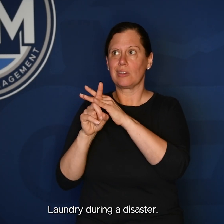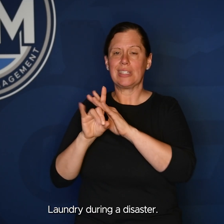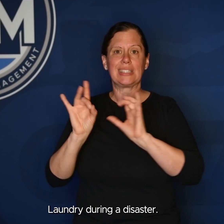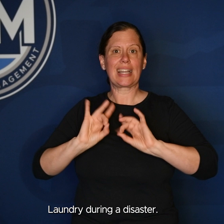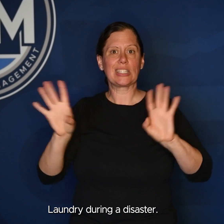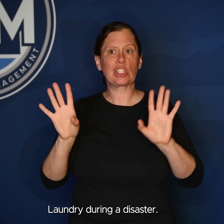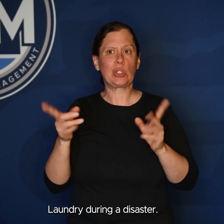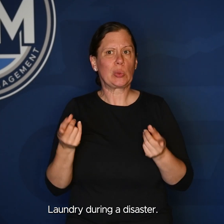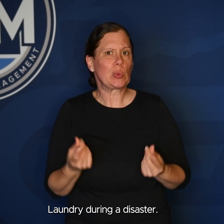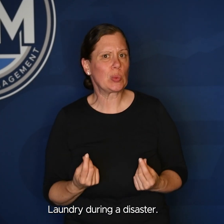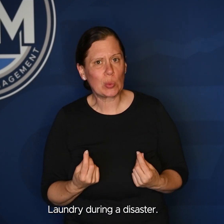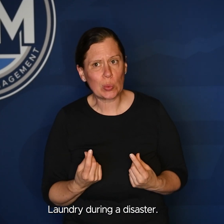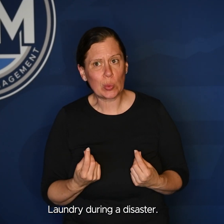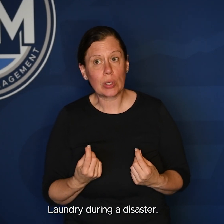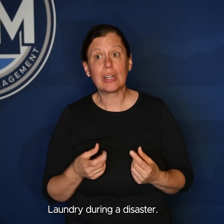Laundry during a disaster.